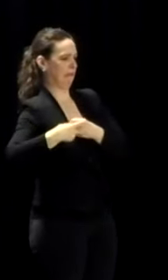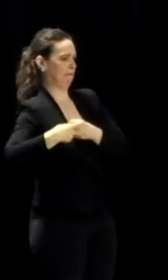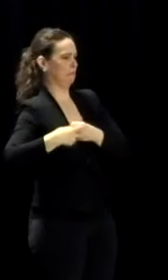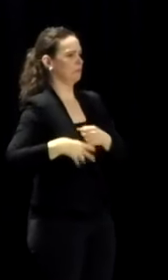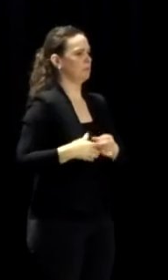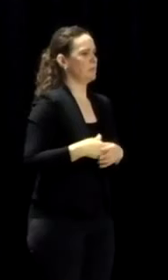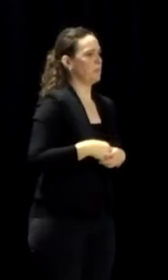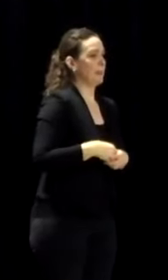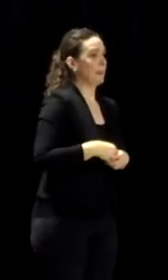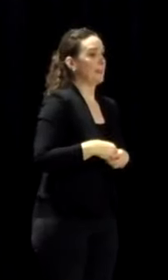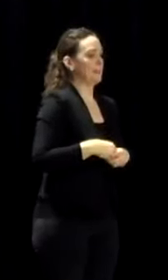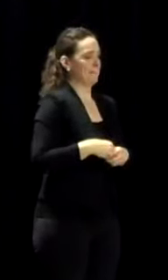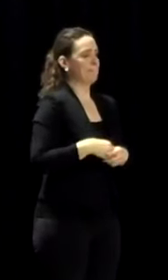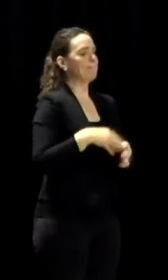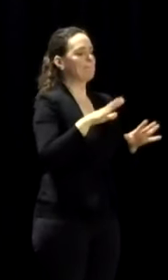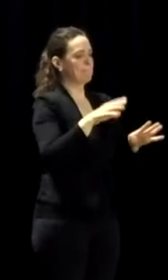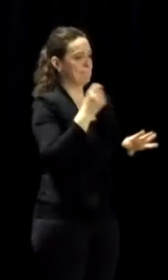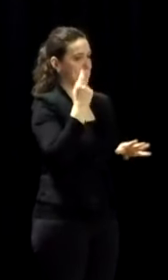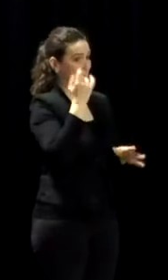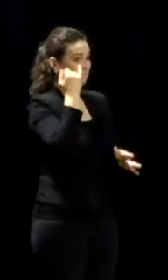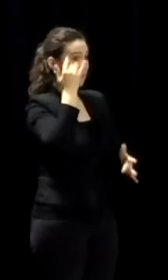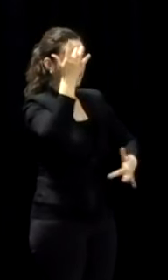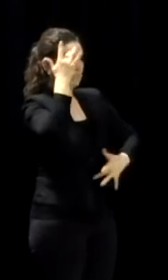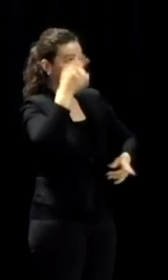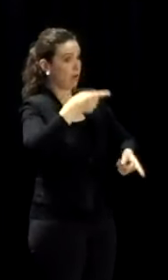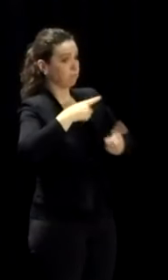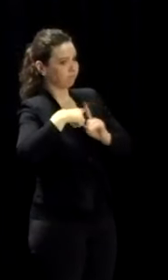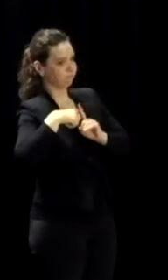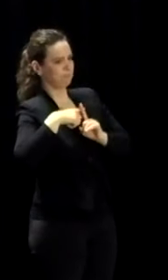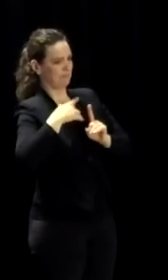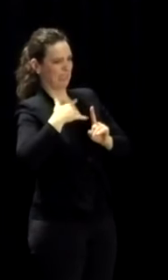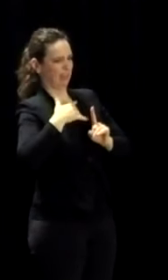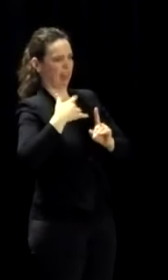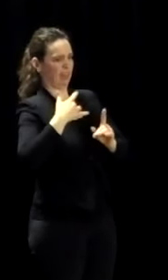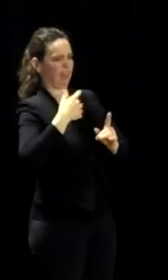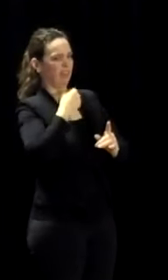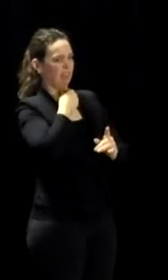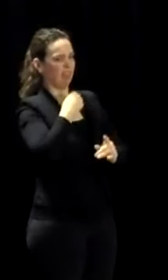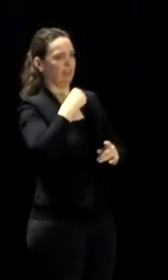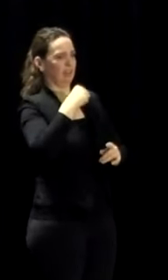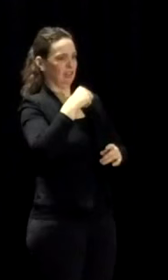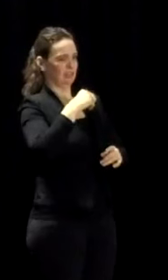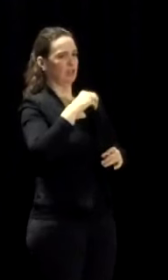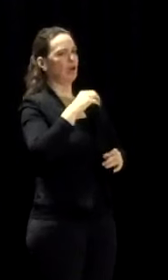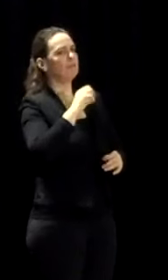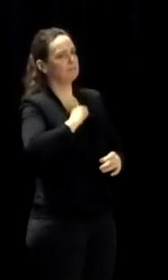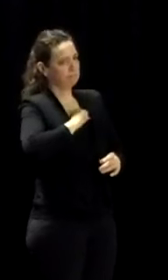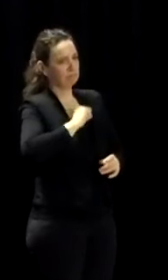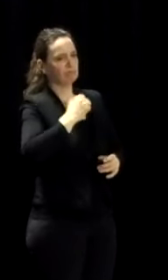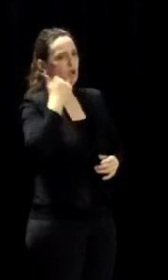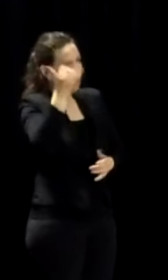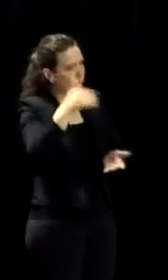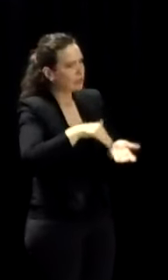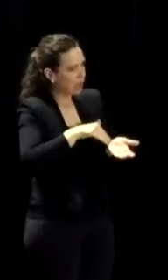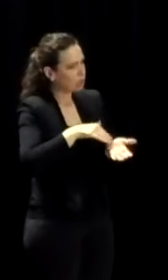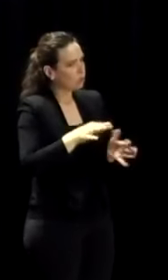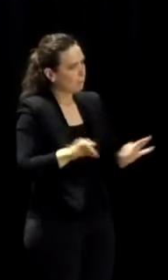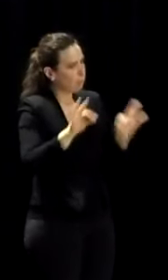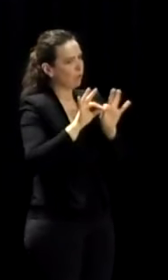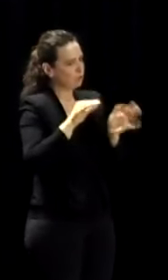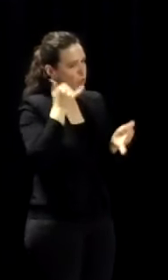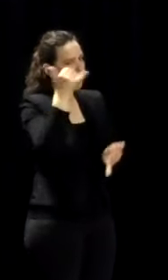you, and if you're deemed to fit that model or that mold where you should get a test, come get a test. I think at noon today,